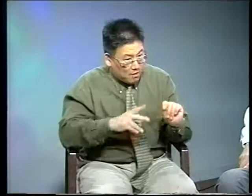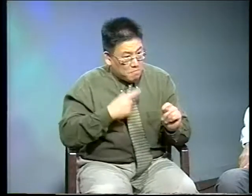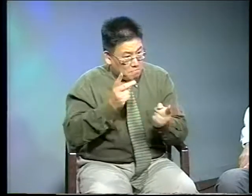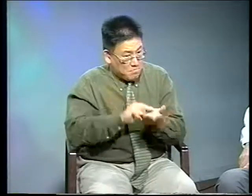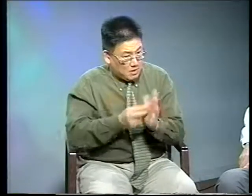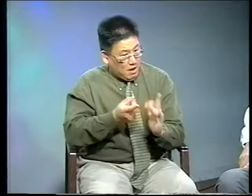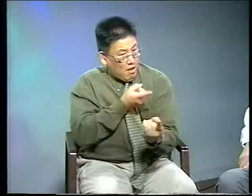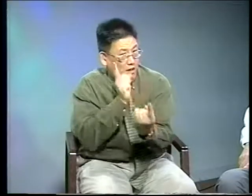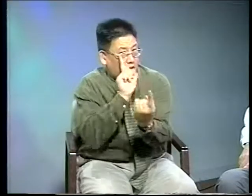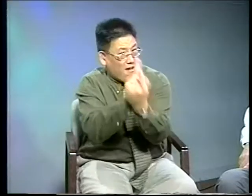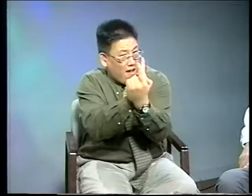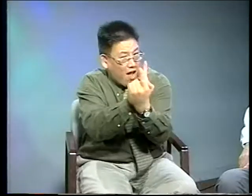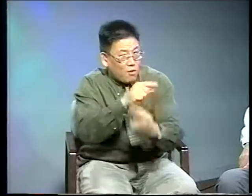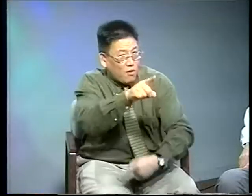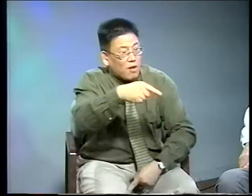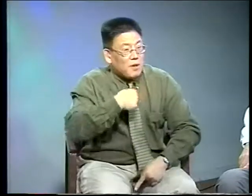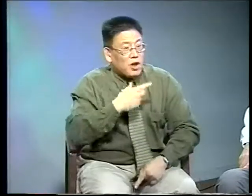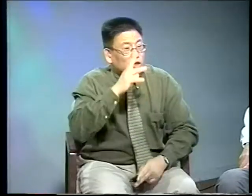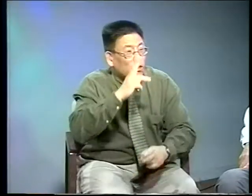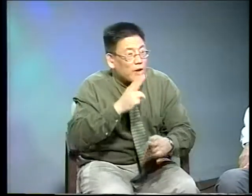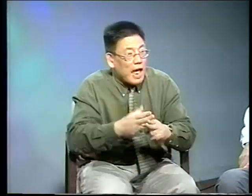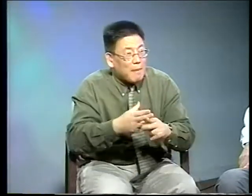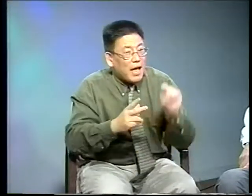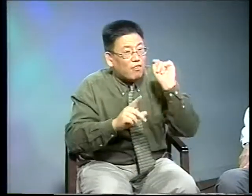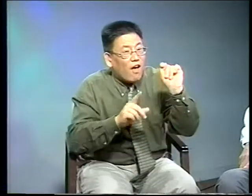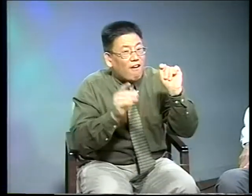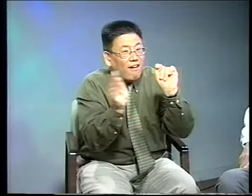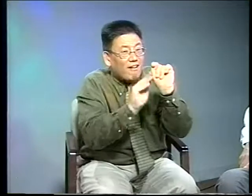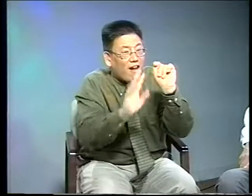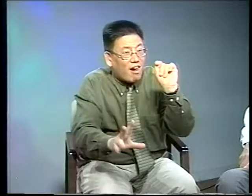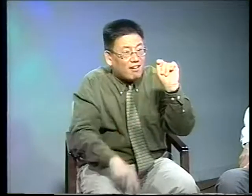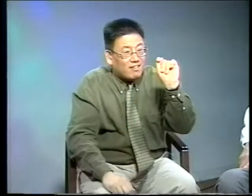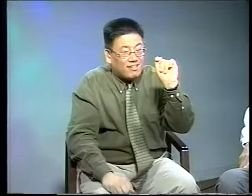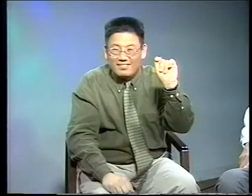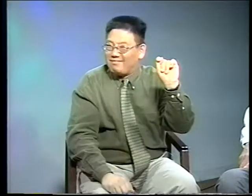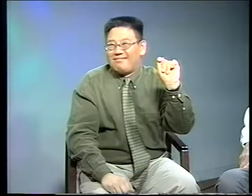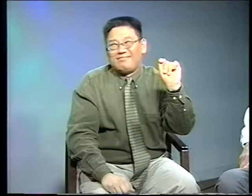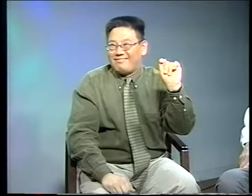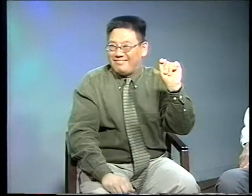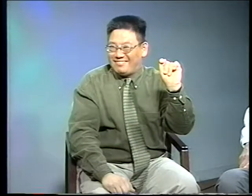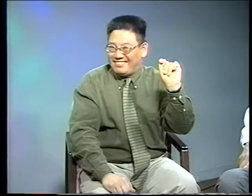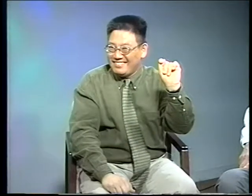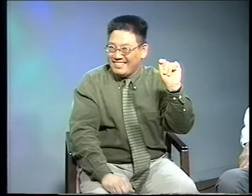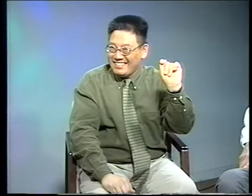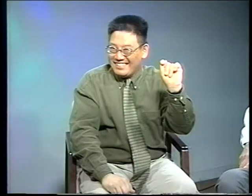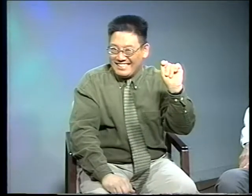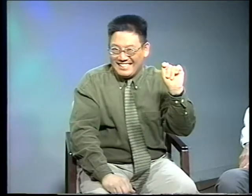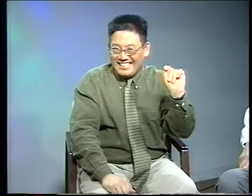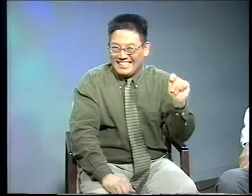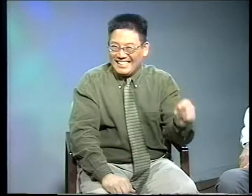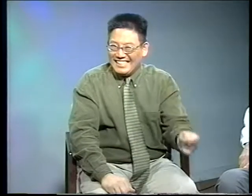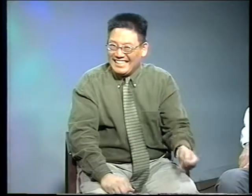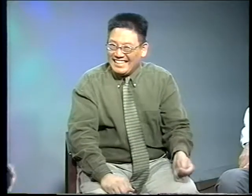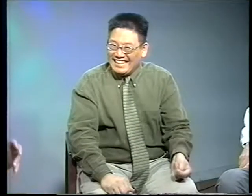Name the fingerspell. You expect me to go up to that person and say, or name T, fingerspell, it begins with